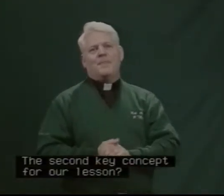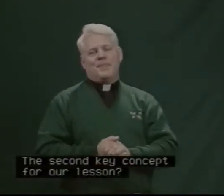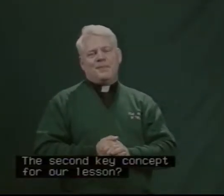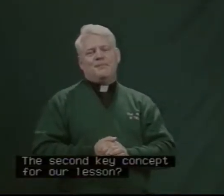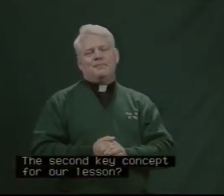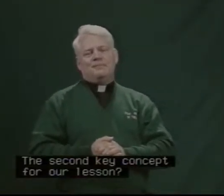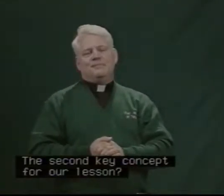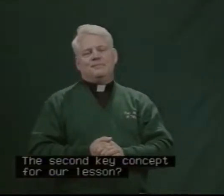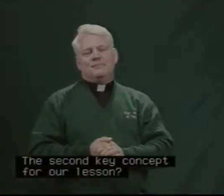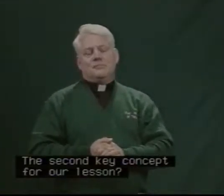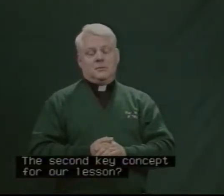for our lesson.